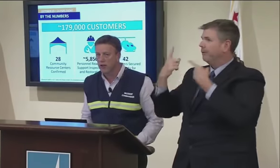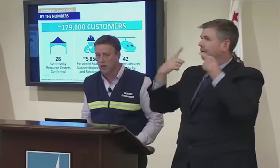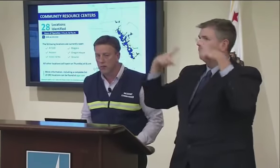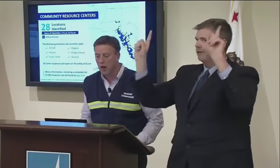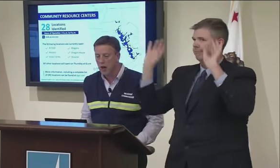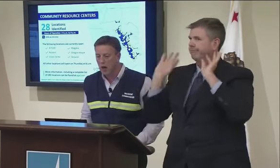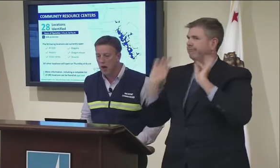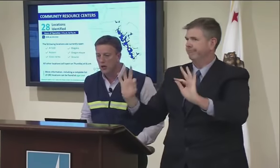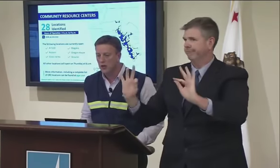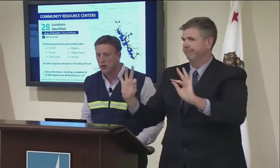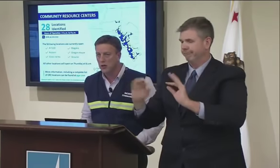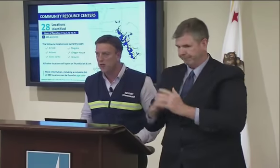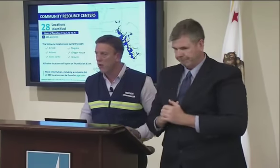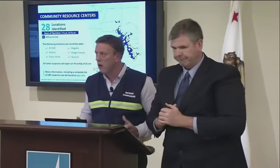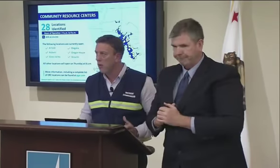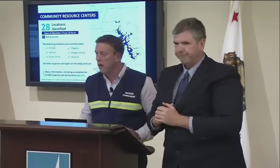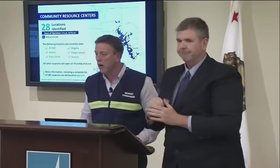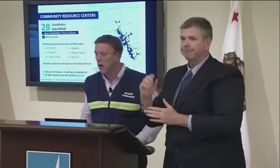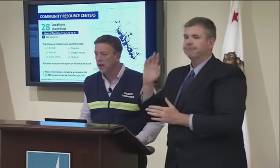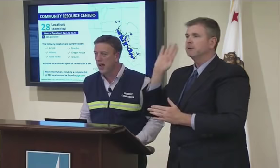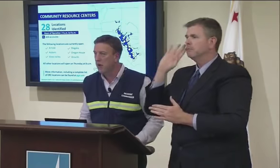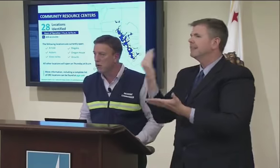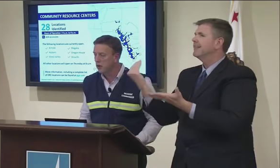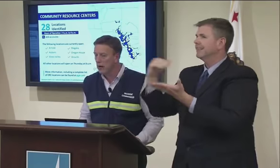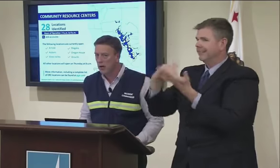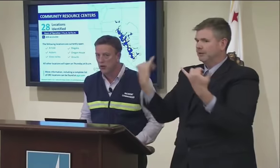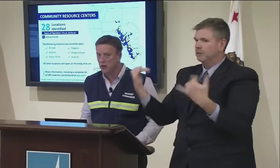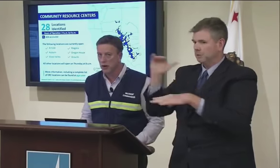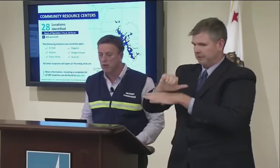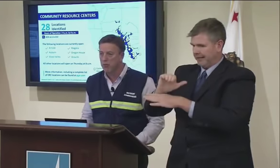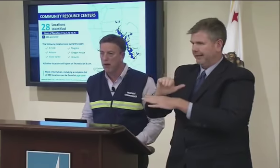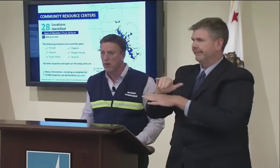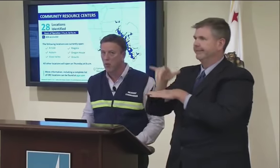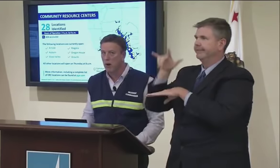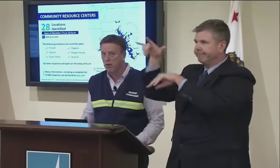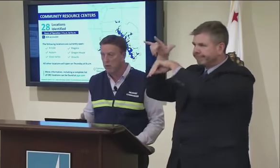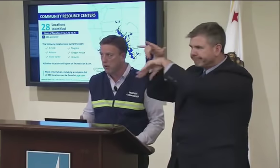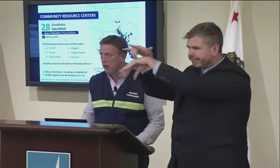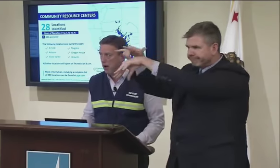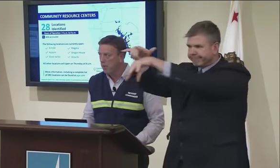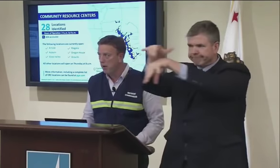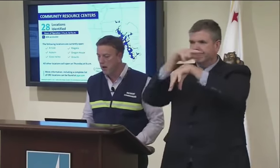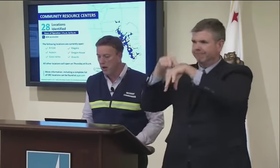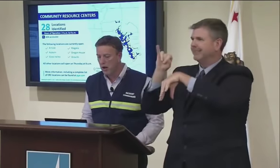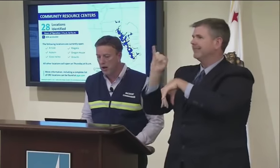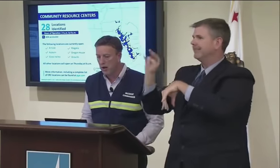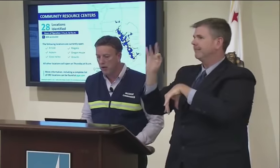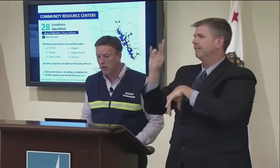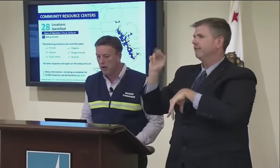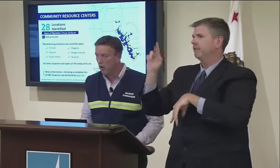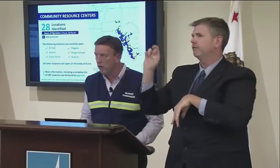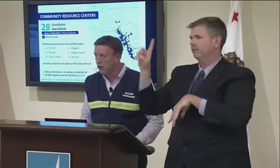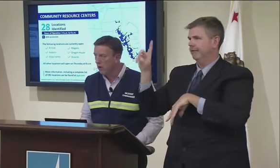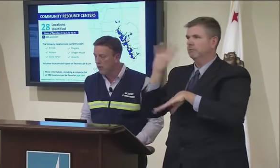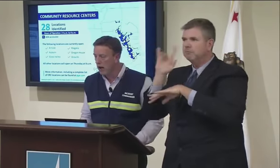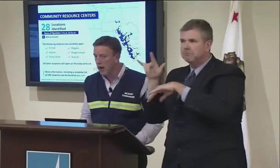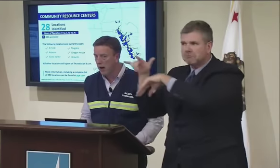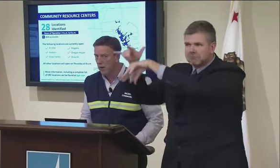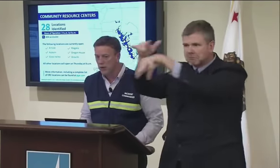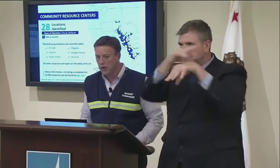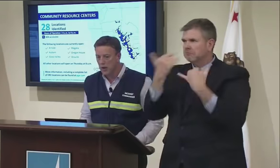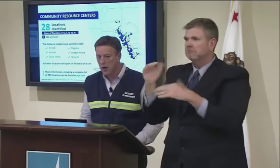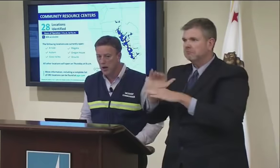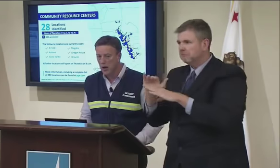of our system just to confirm damage locations. We expect the winds to pick up over the